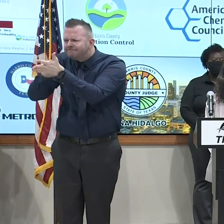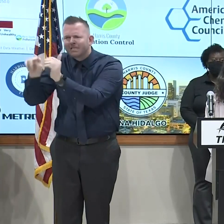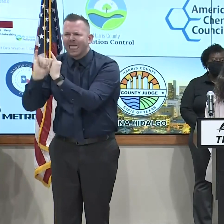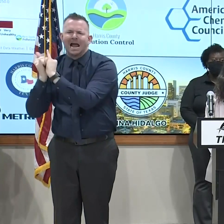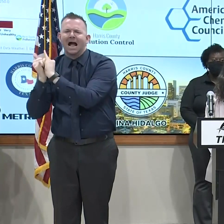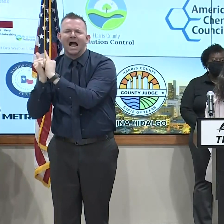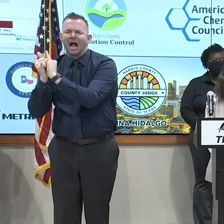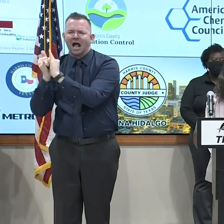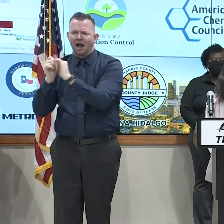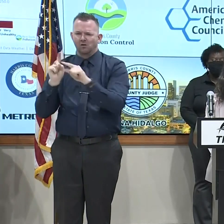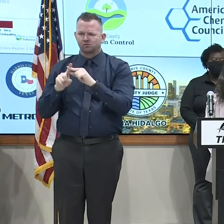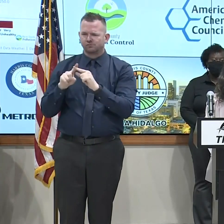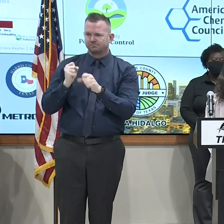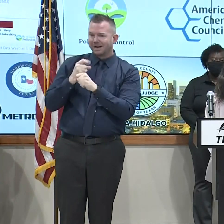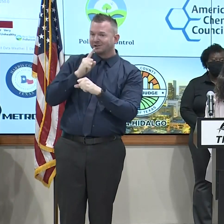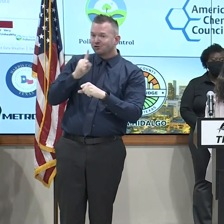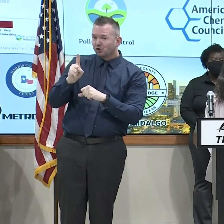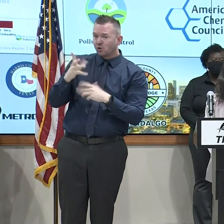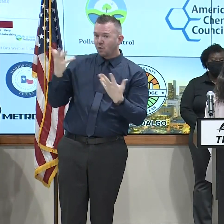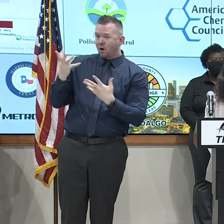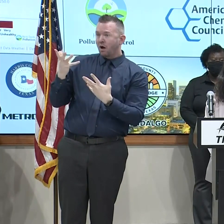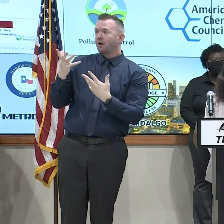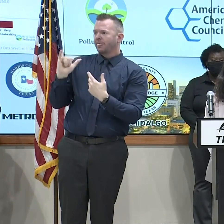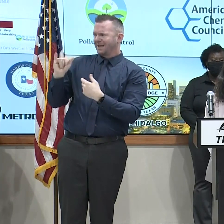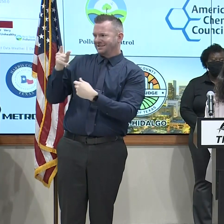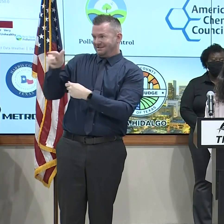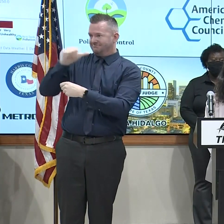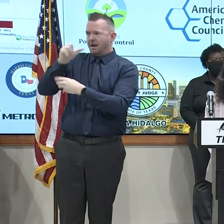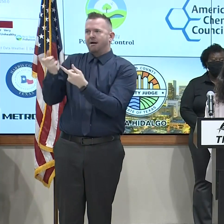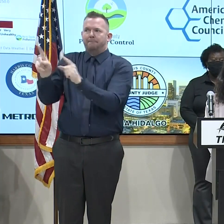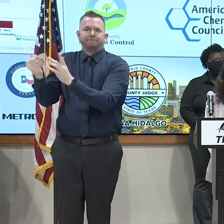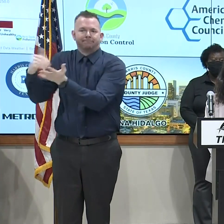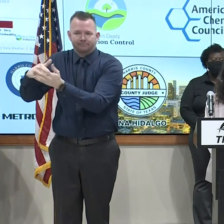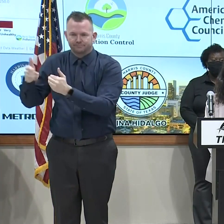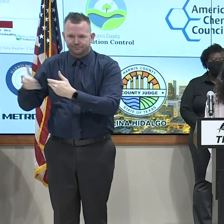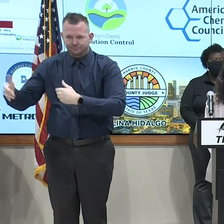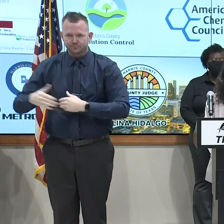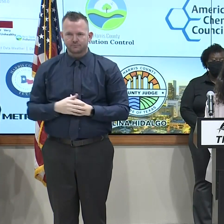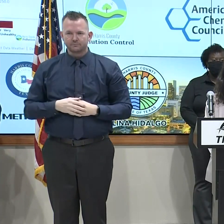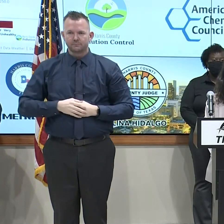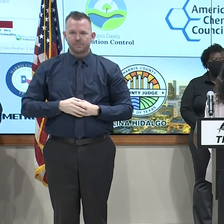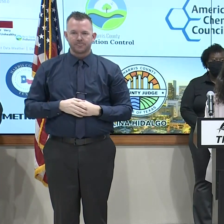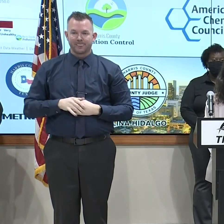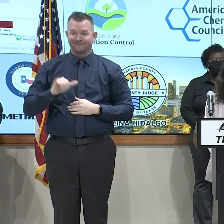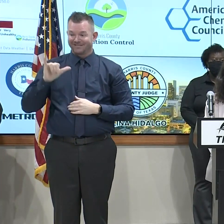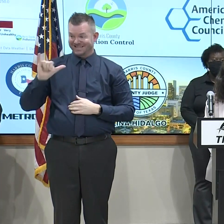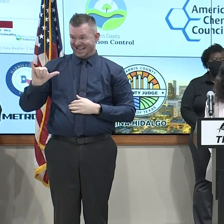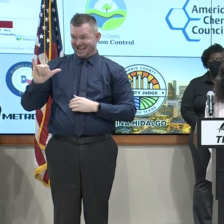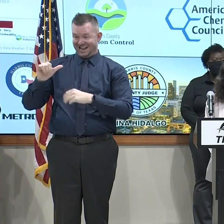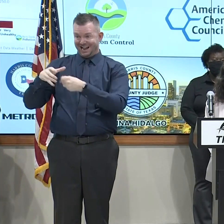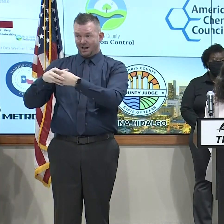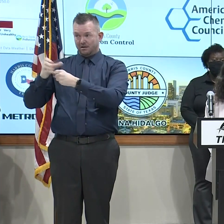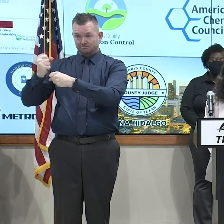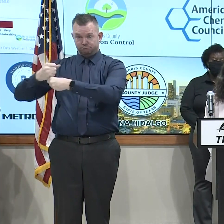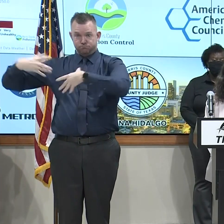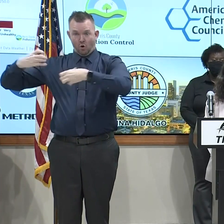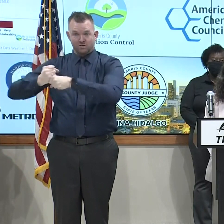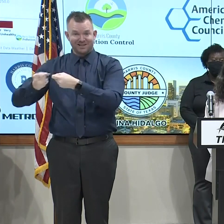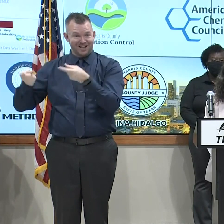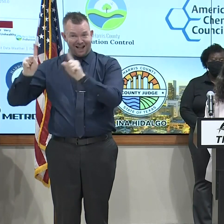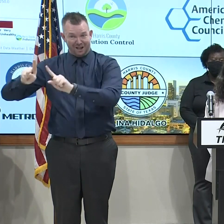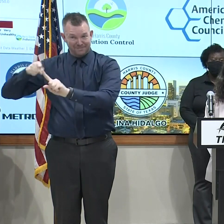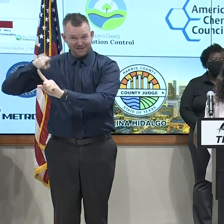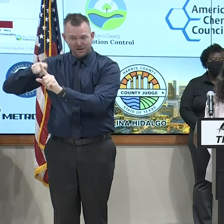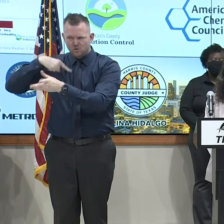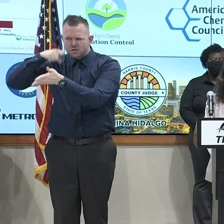resulting from a Union Pacific rail line and the cancer cluster that has now been identified. The final area in